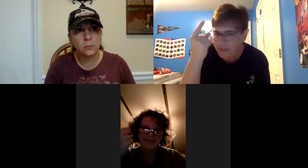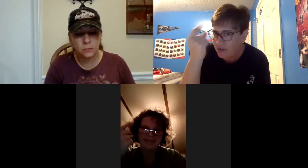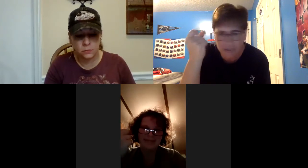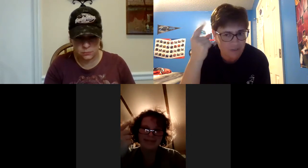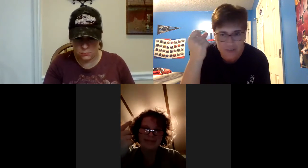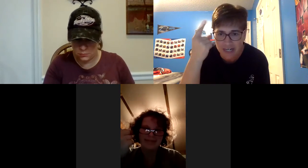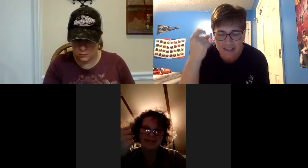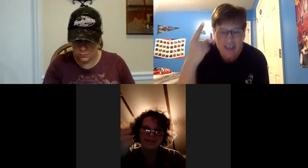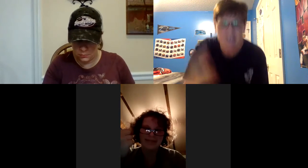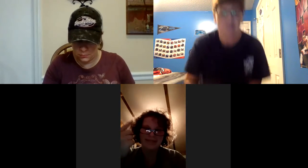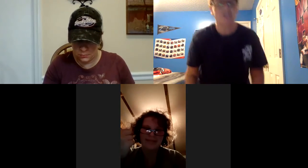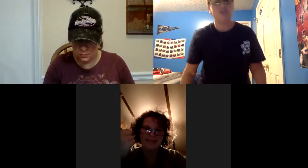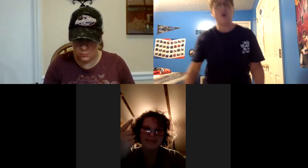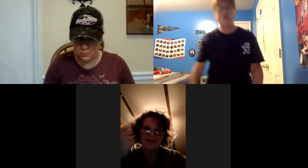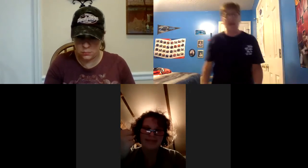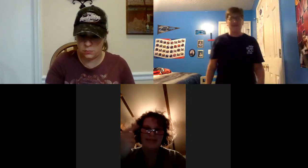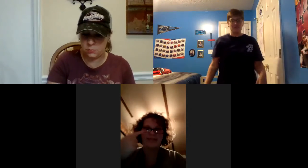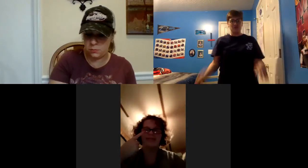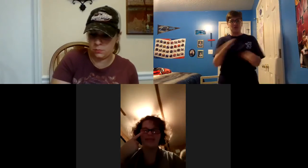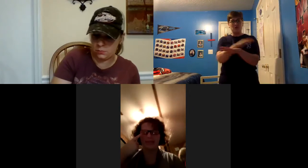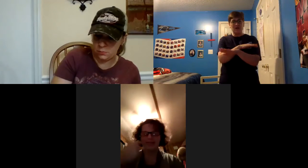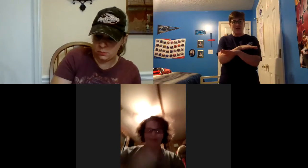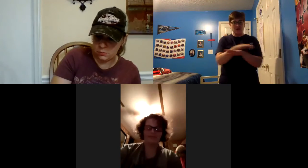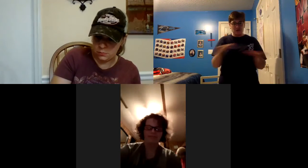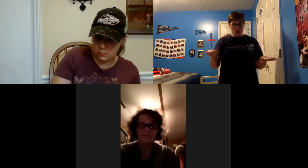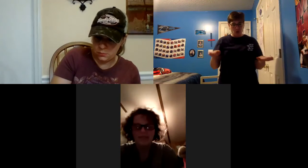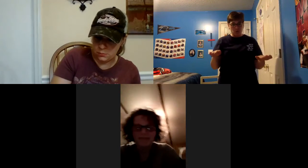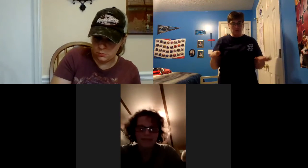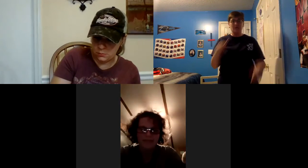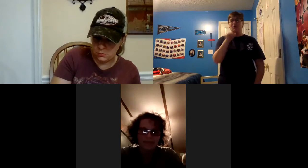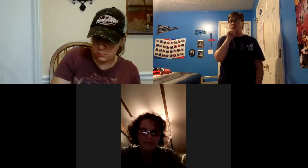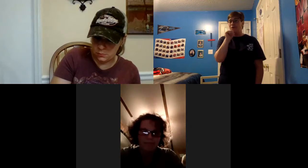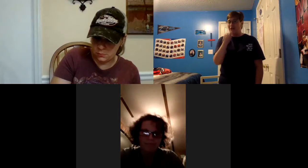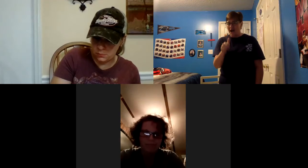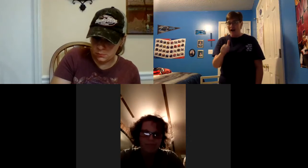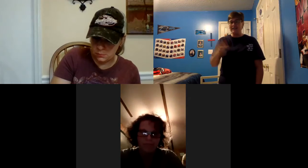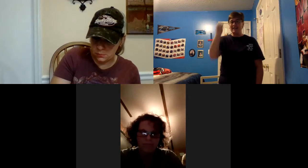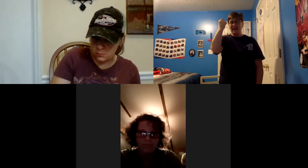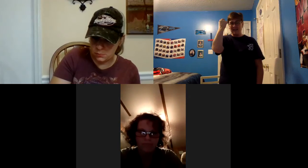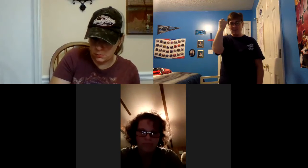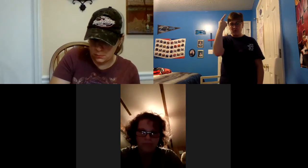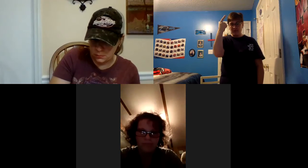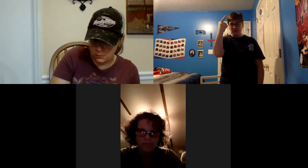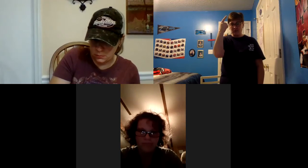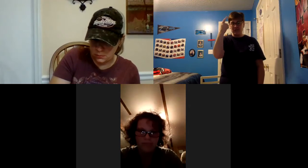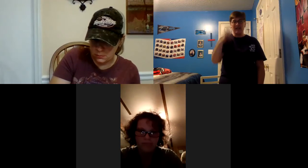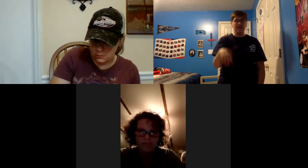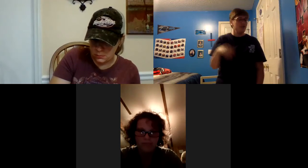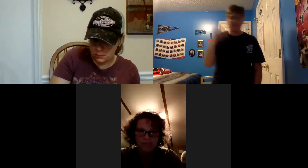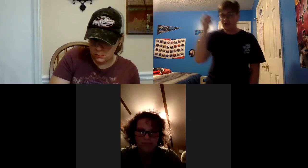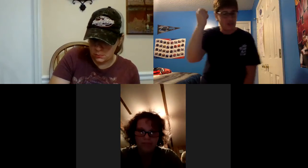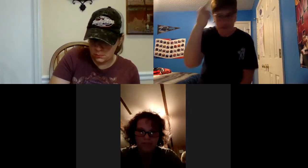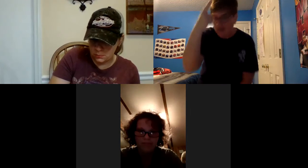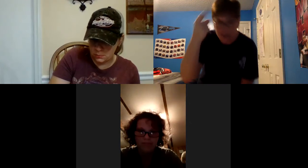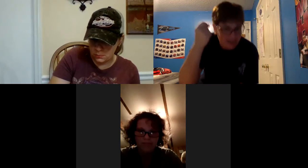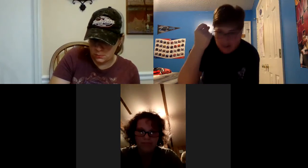understand and don't understand. So you don't have to do don't or not, and then with understand, you